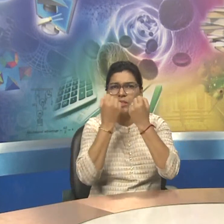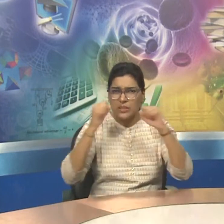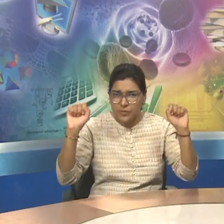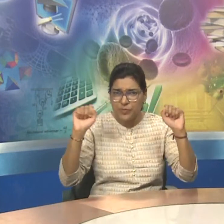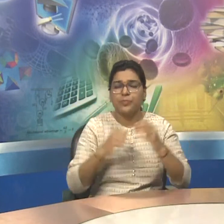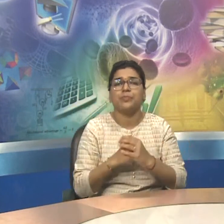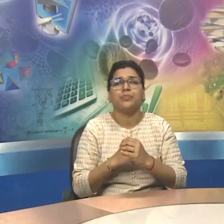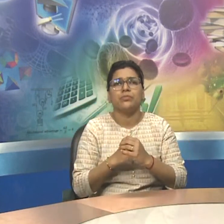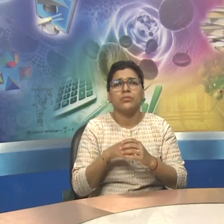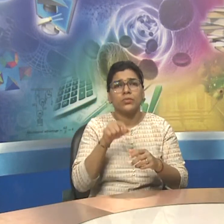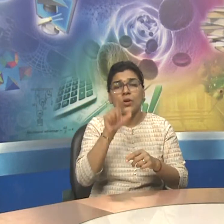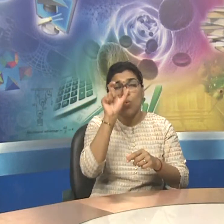Liberty.